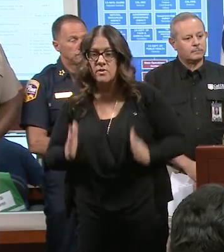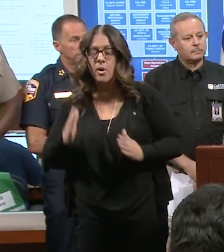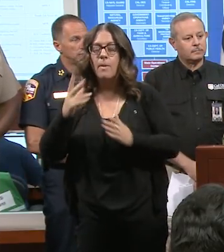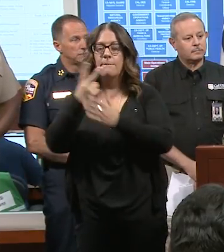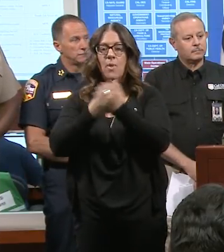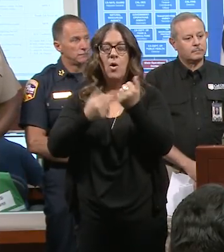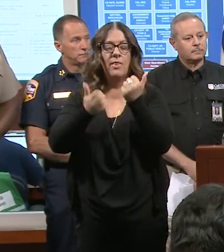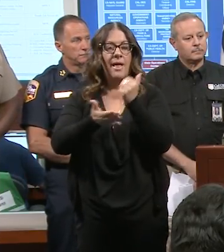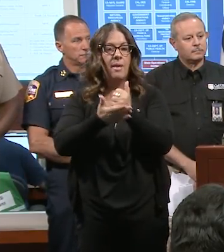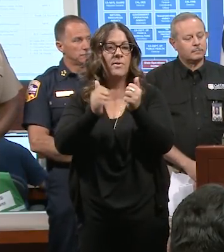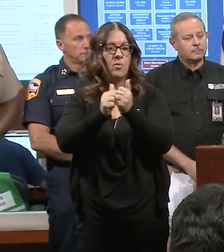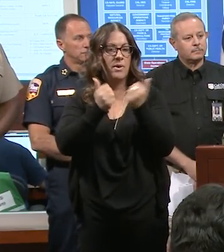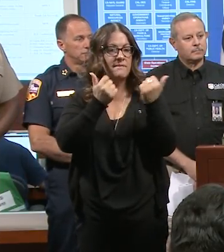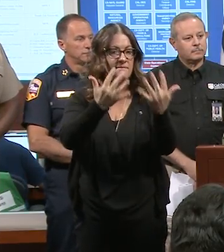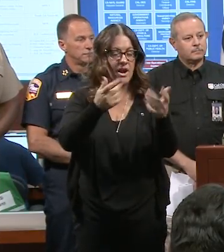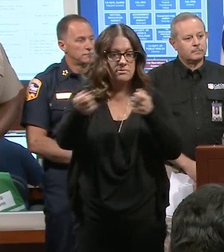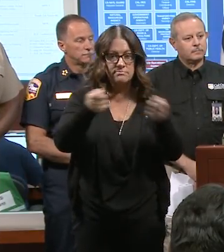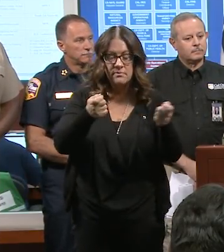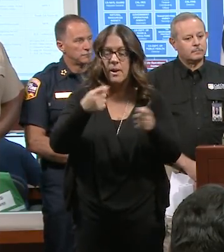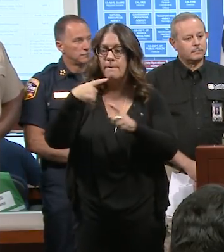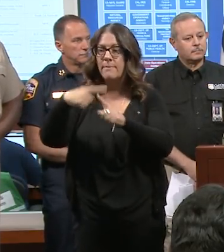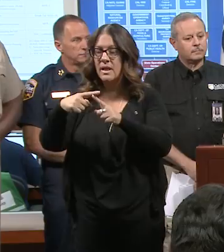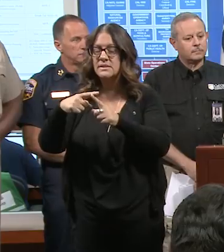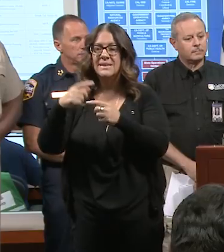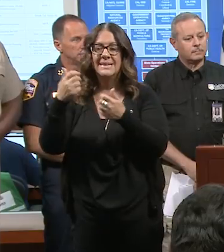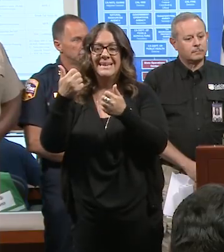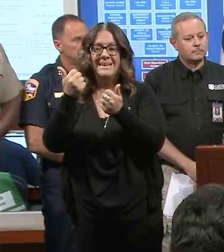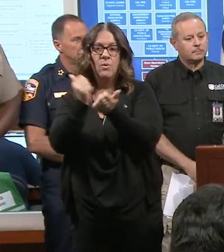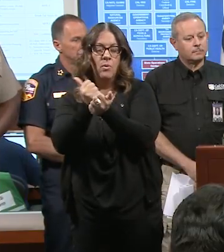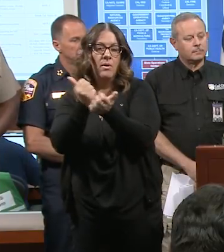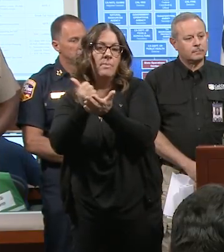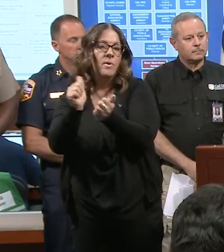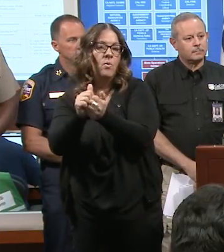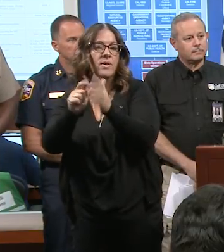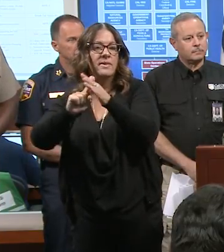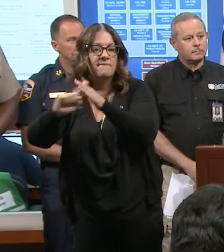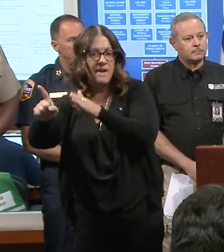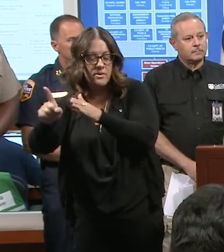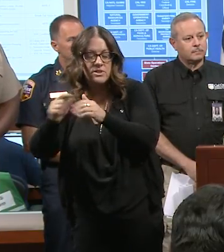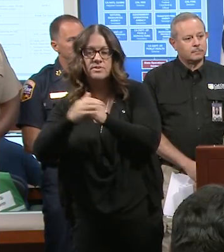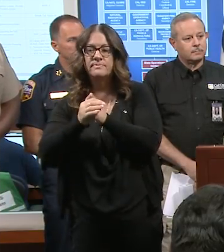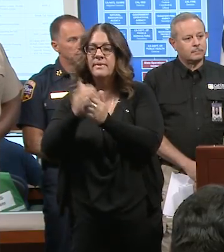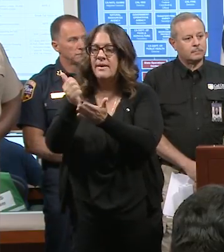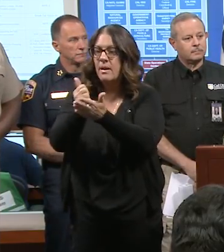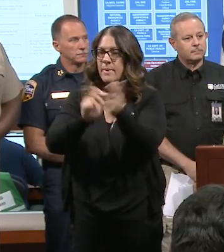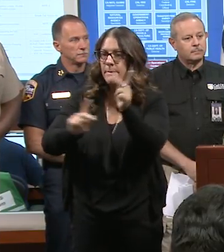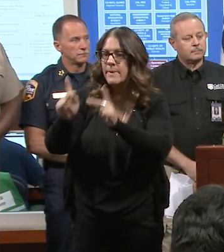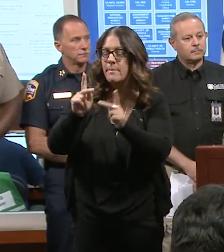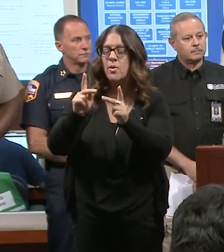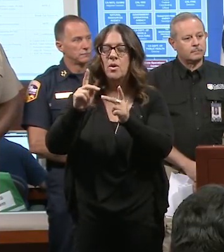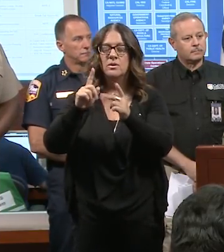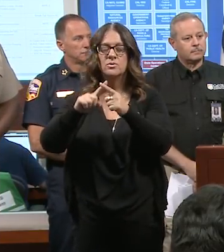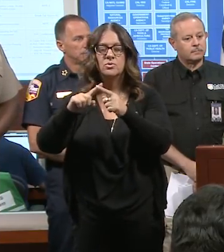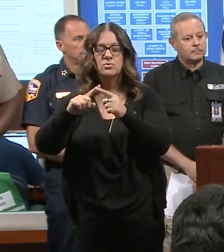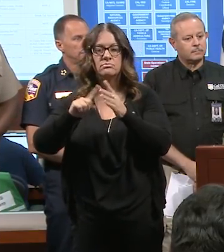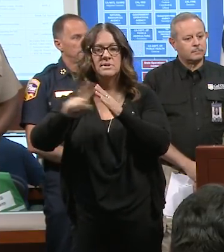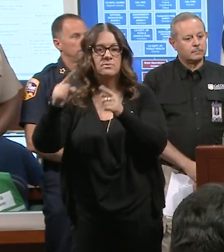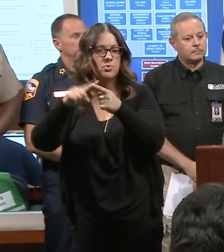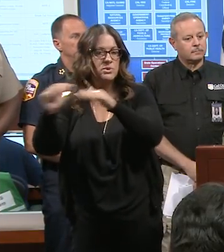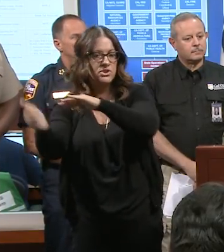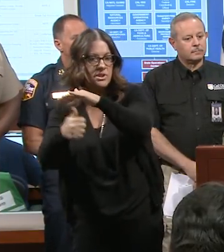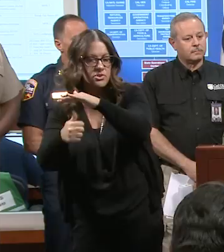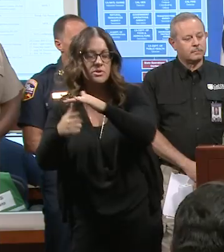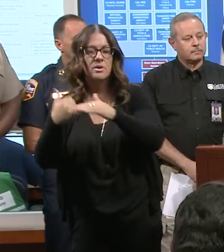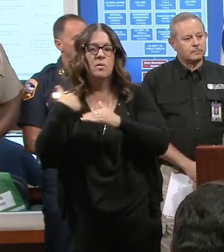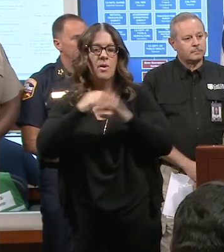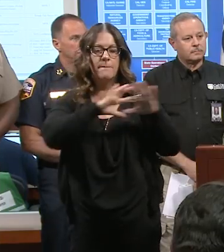as well as consequence management that comes with the evacuation of the people and assisting their care and shelter. We're